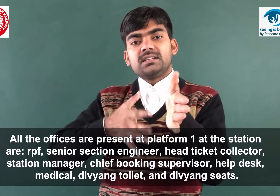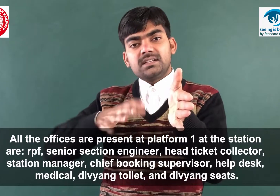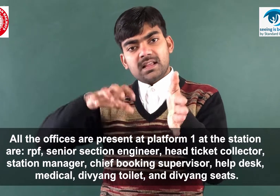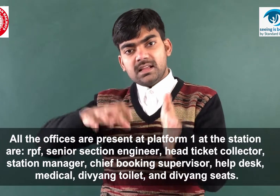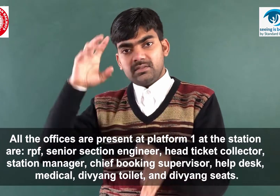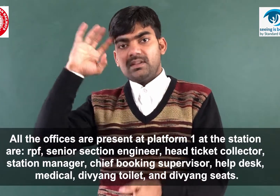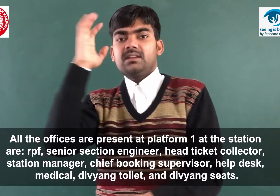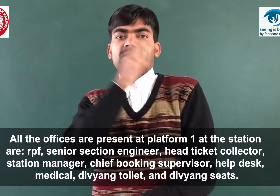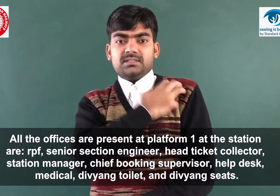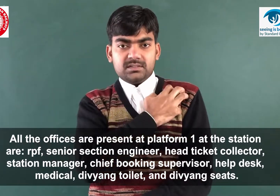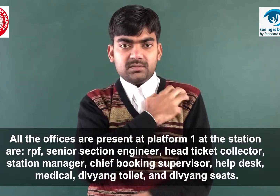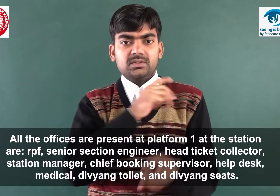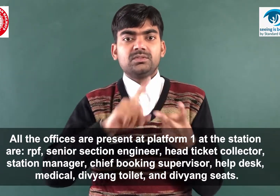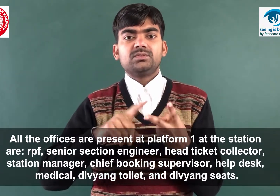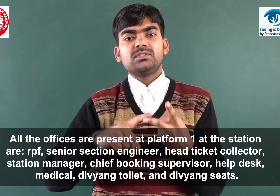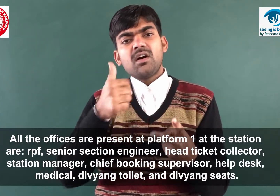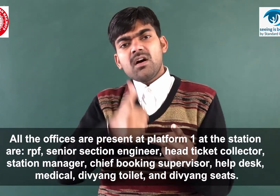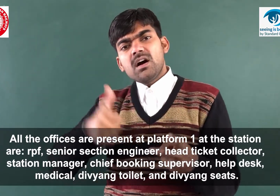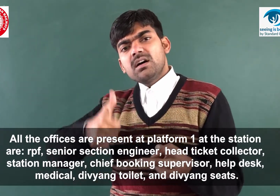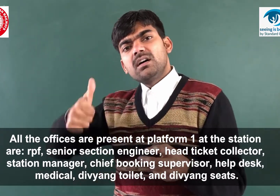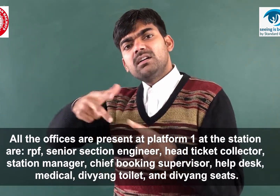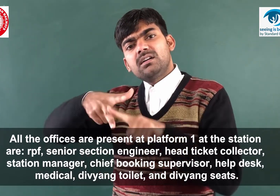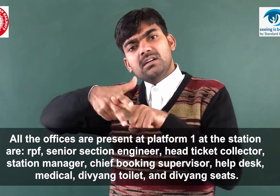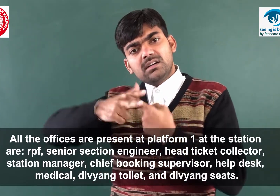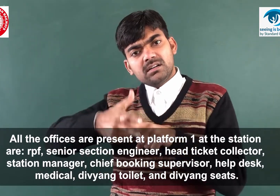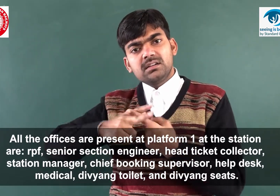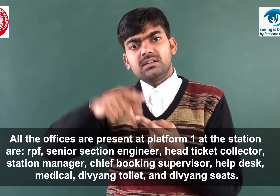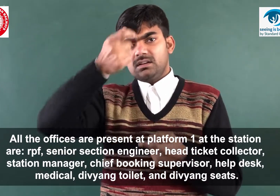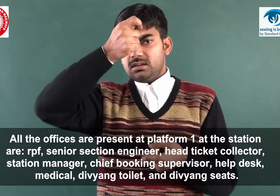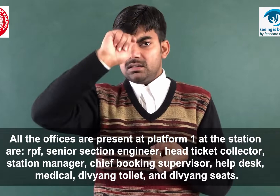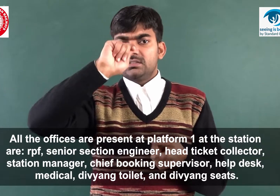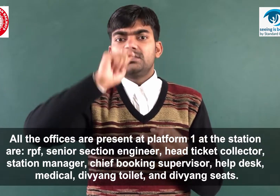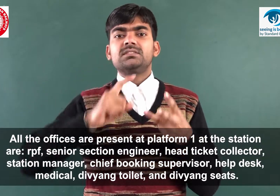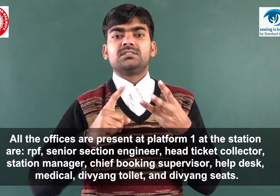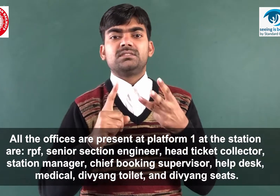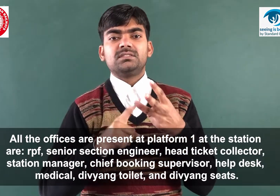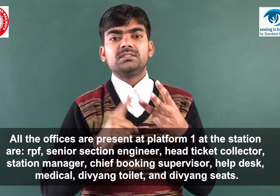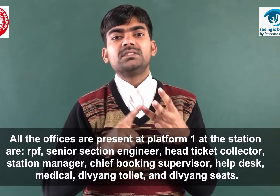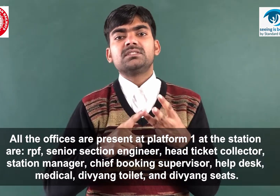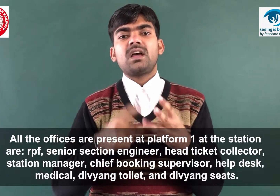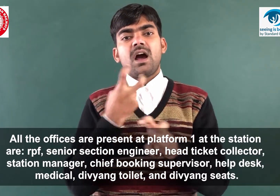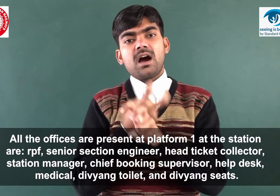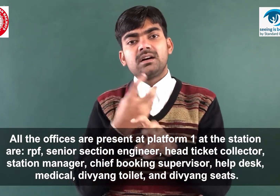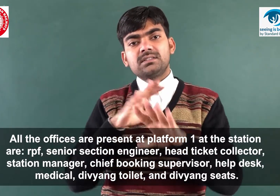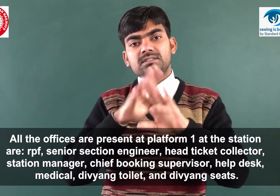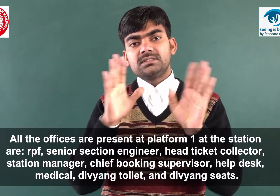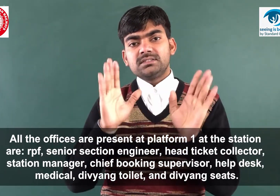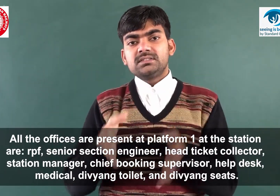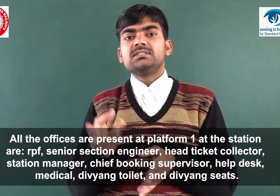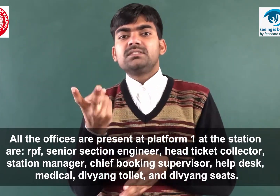RPF, Senior Section Engineer, Head Ticket Collector, Station Manager, Chief